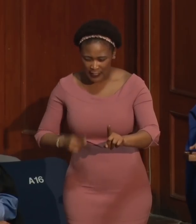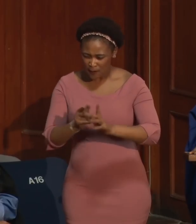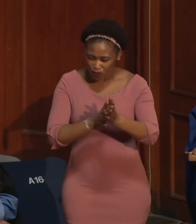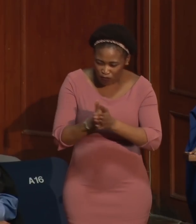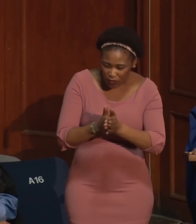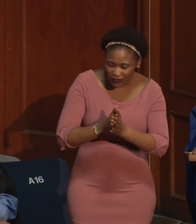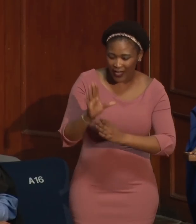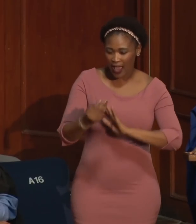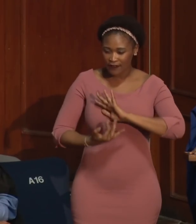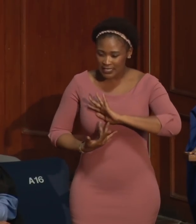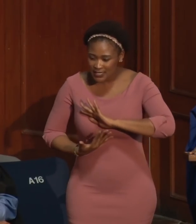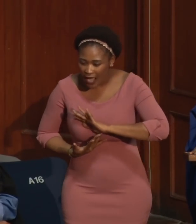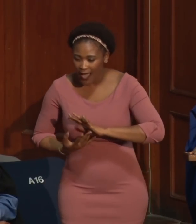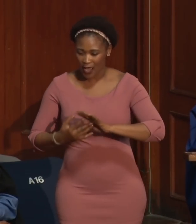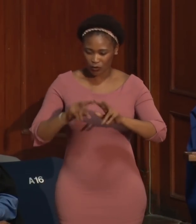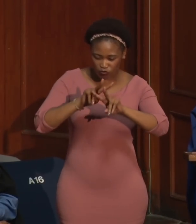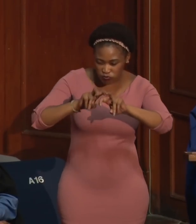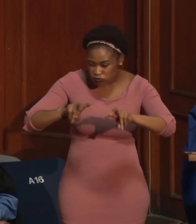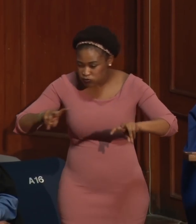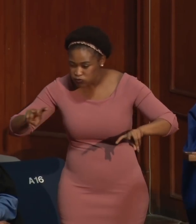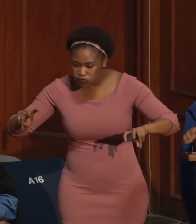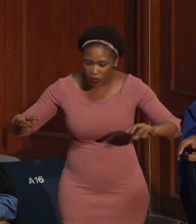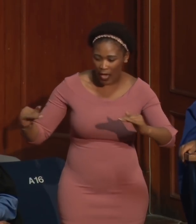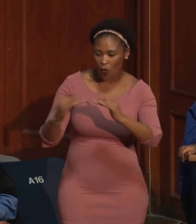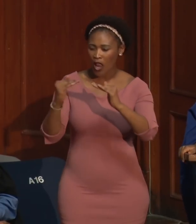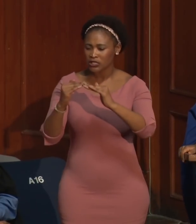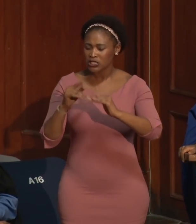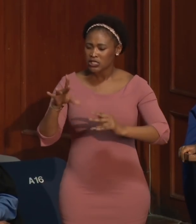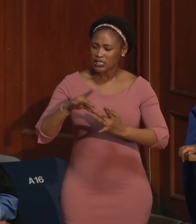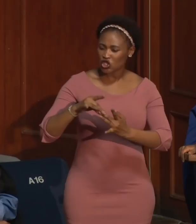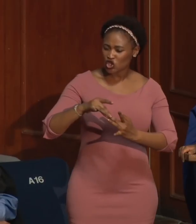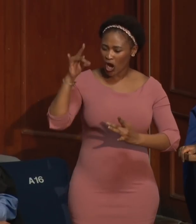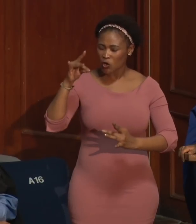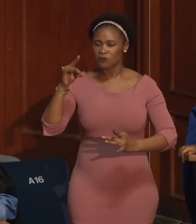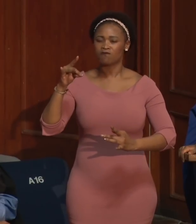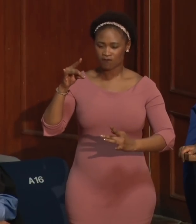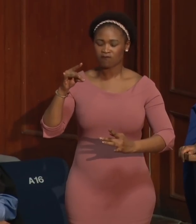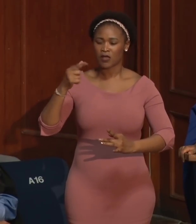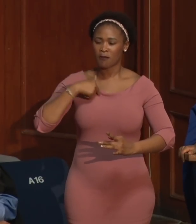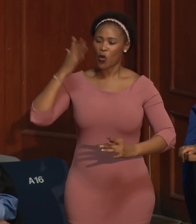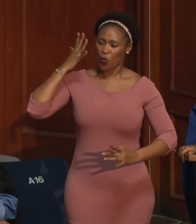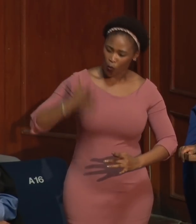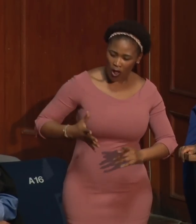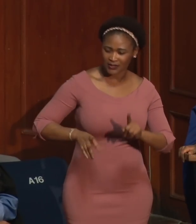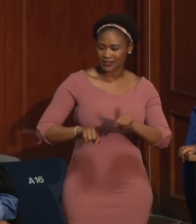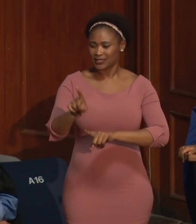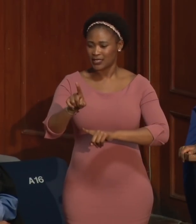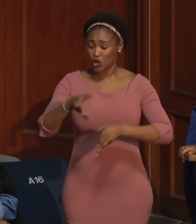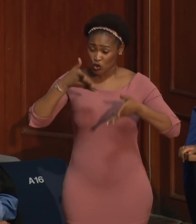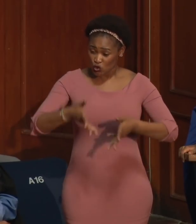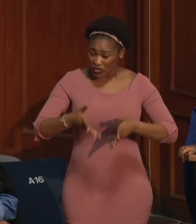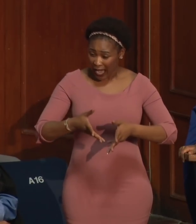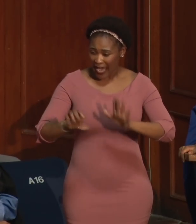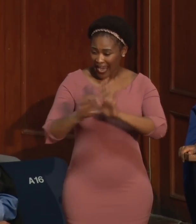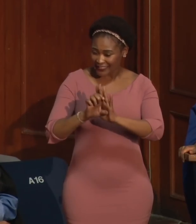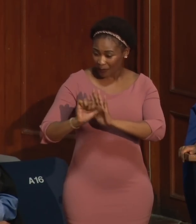a desire to seek equality, he resolutely chose to face the odds. And today, his example is